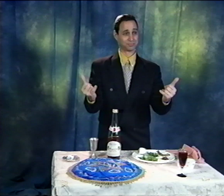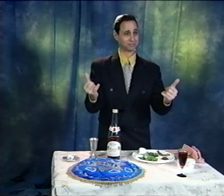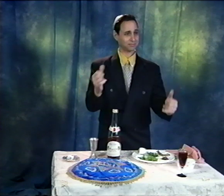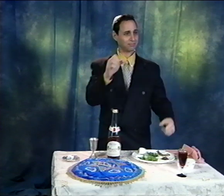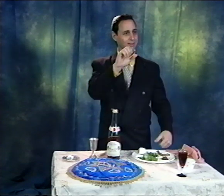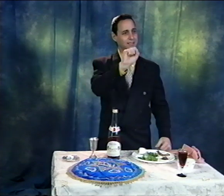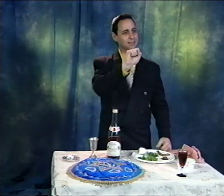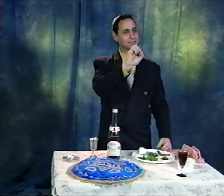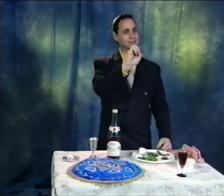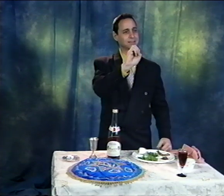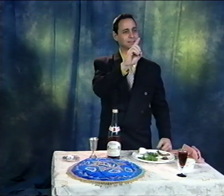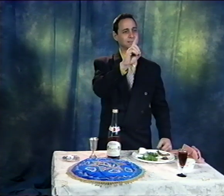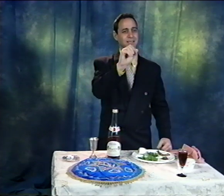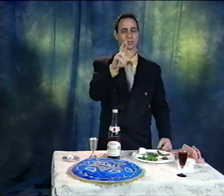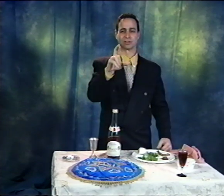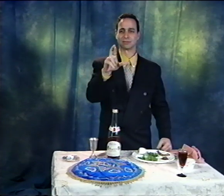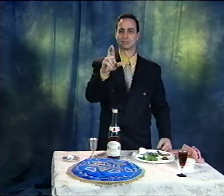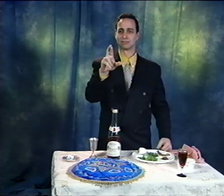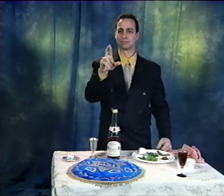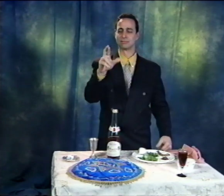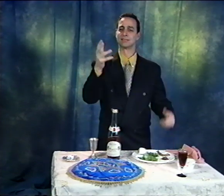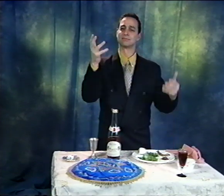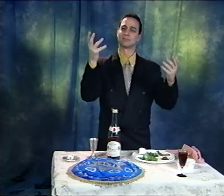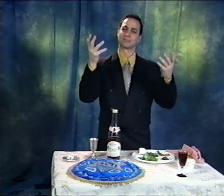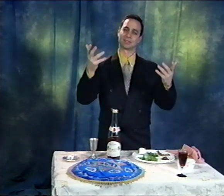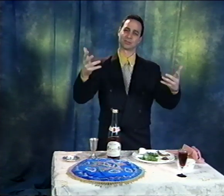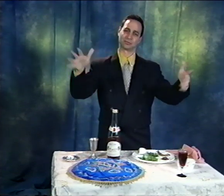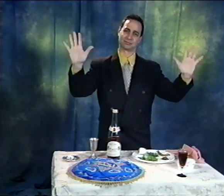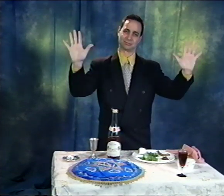Now, the Seder is complete.